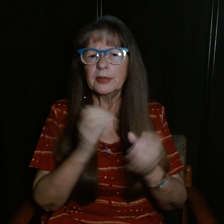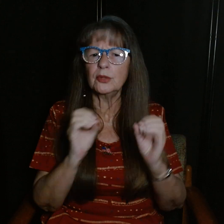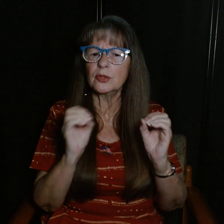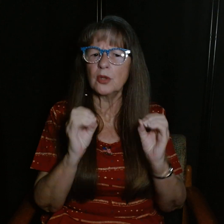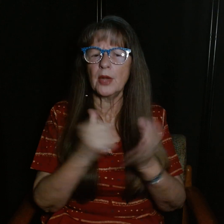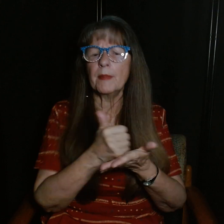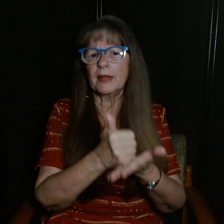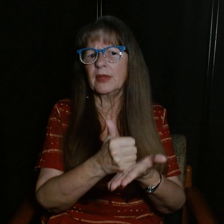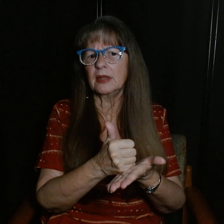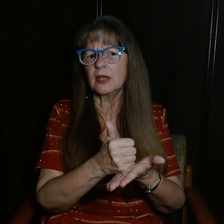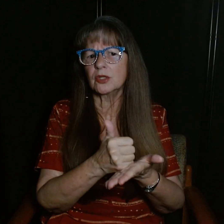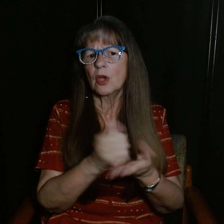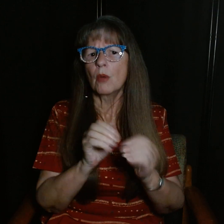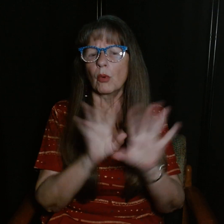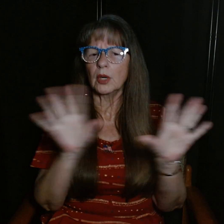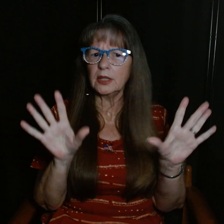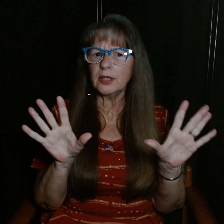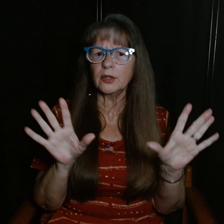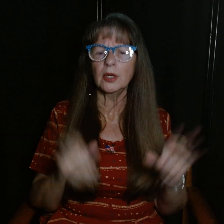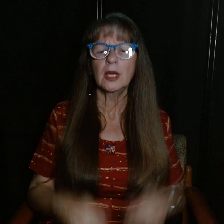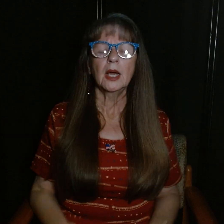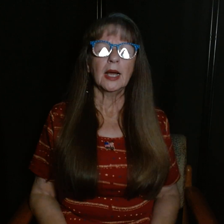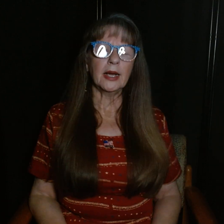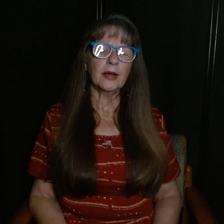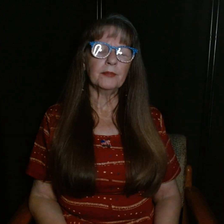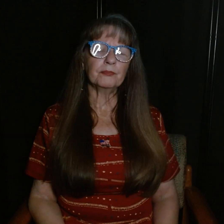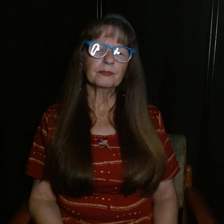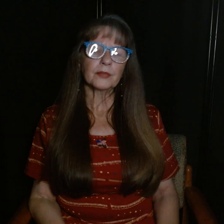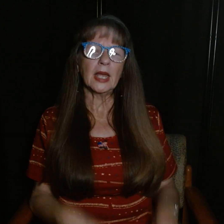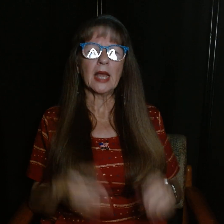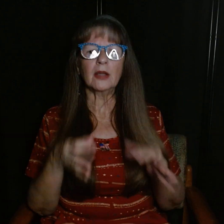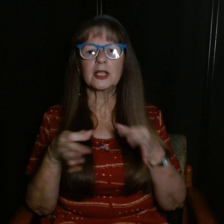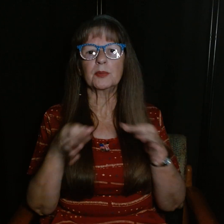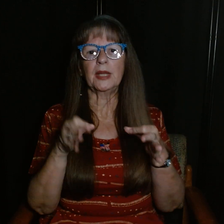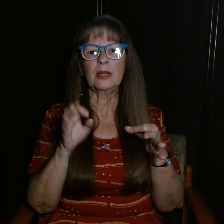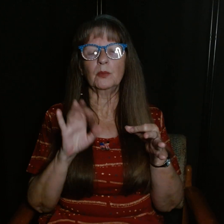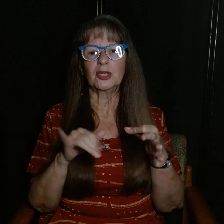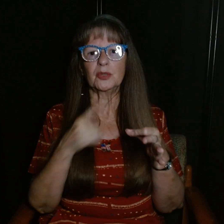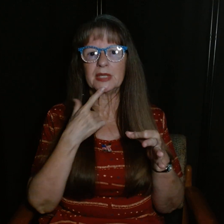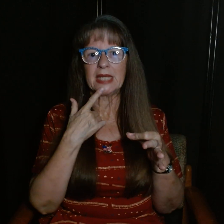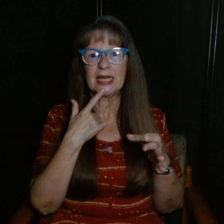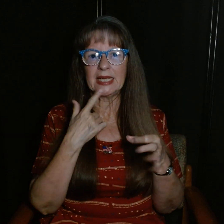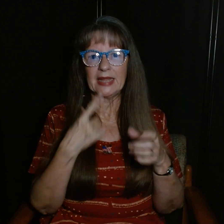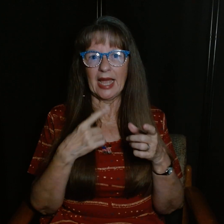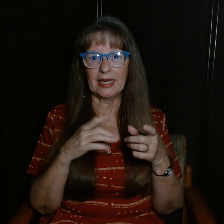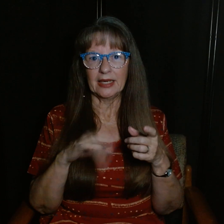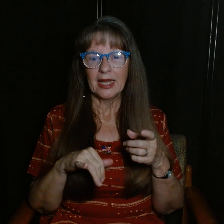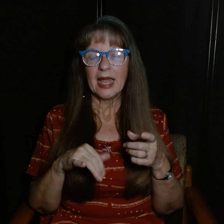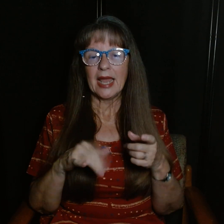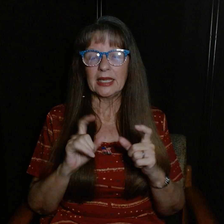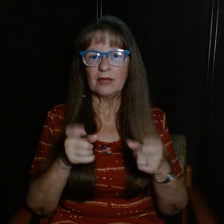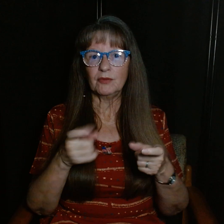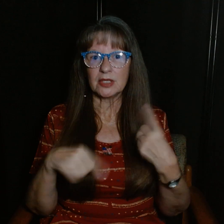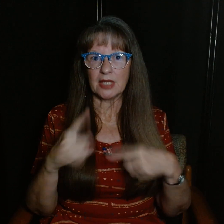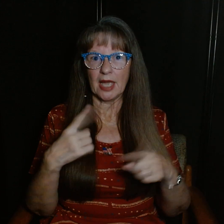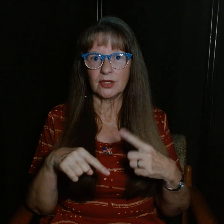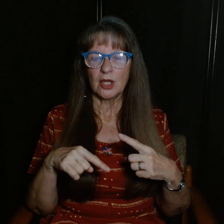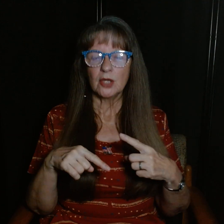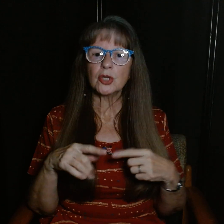use no help. I think that's more clear. Um, and I'll explain what she was saying in that and give you the signs.